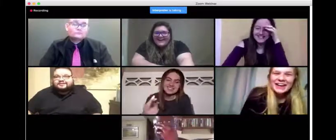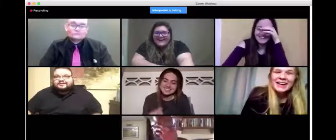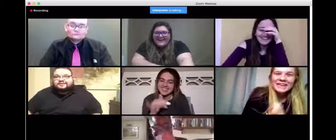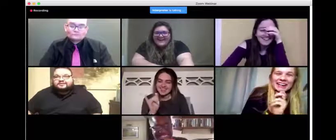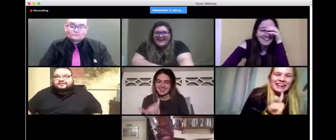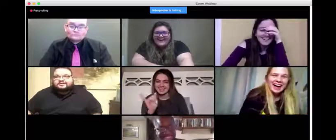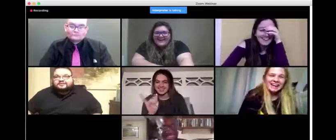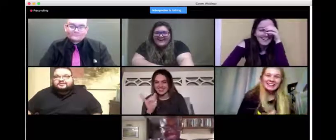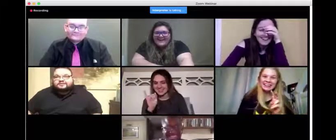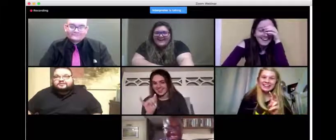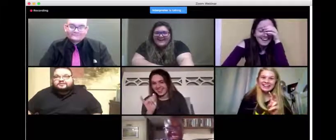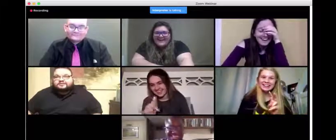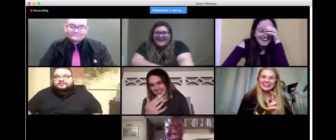Brave.